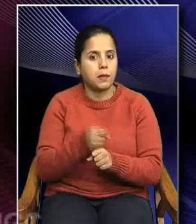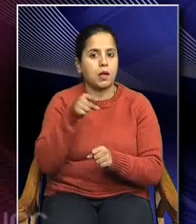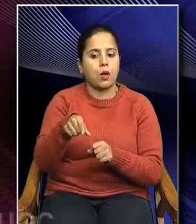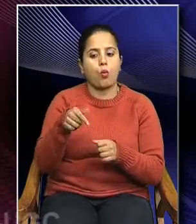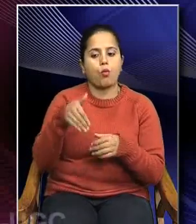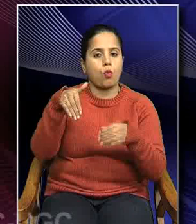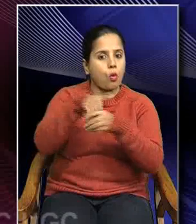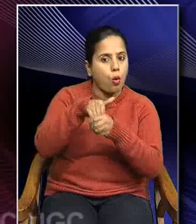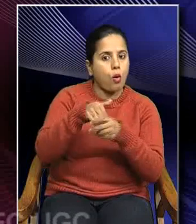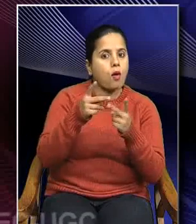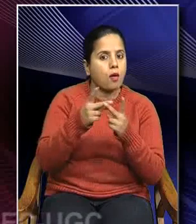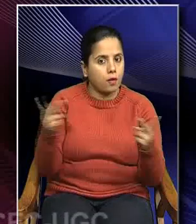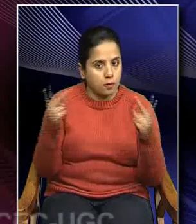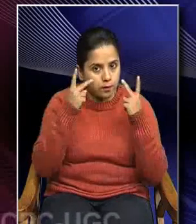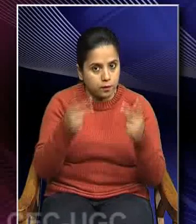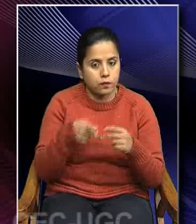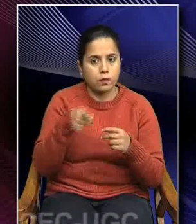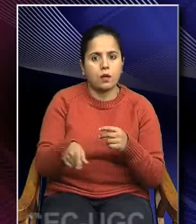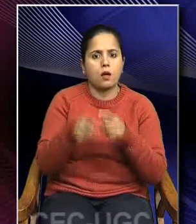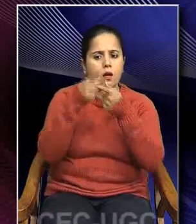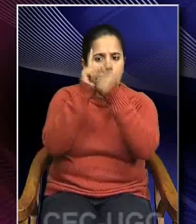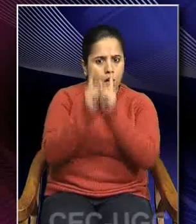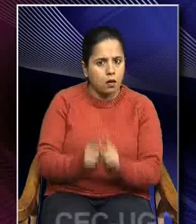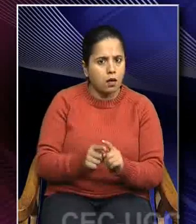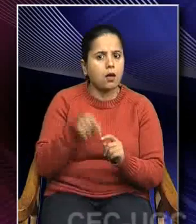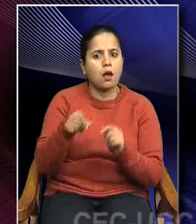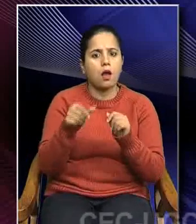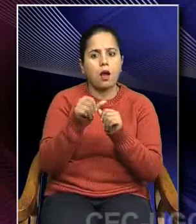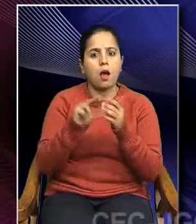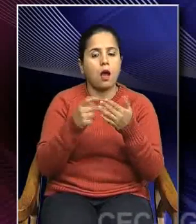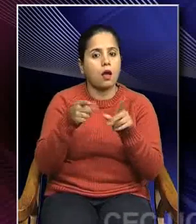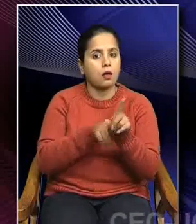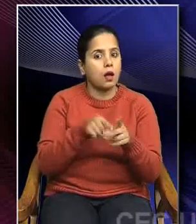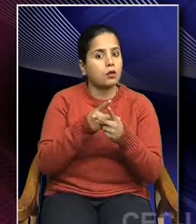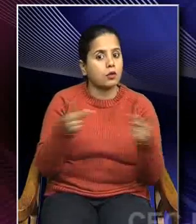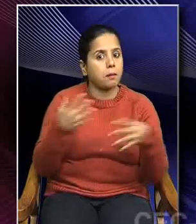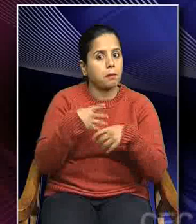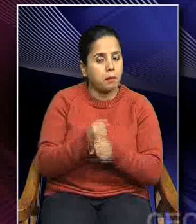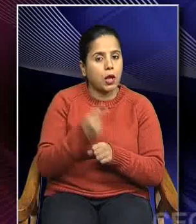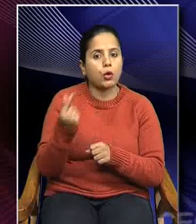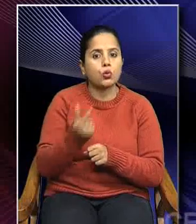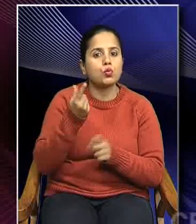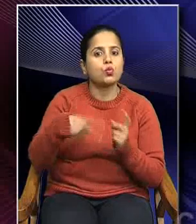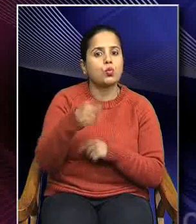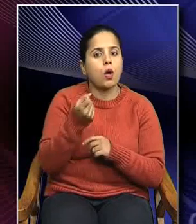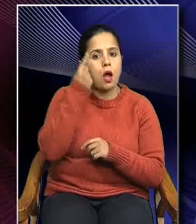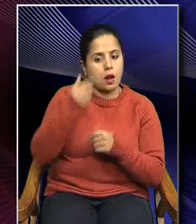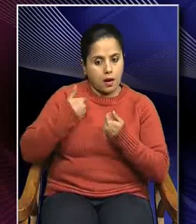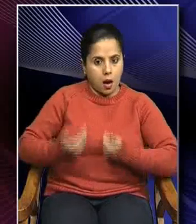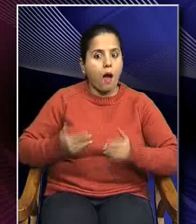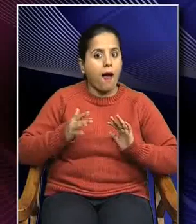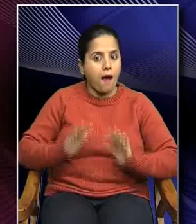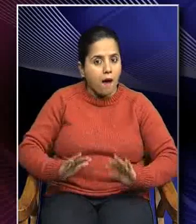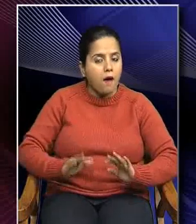context, they constitute the analogy that are used to make sense of our existence and